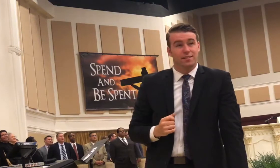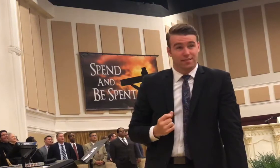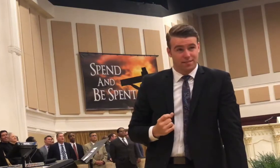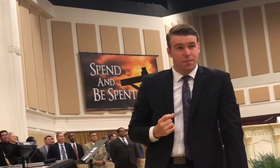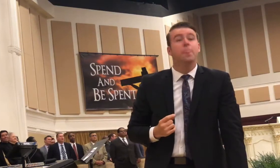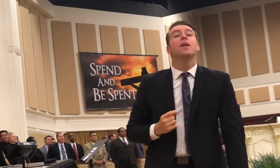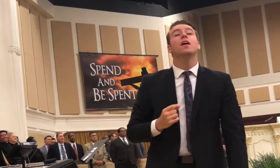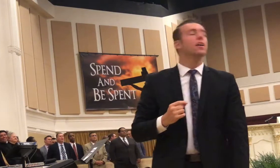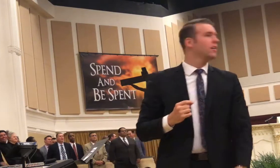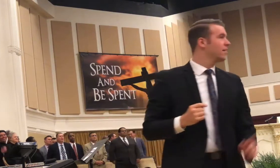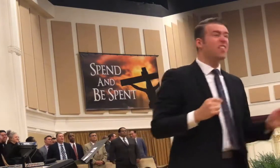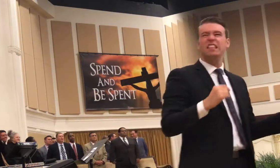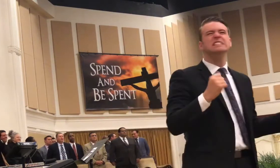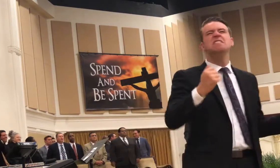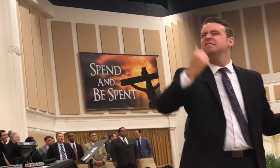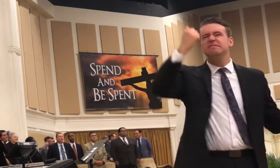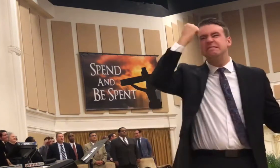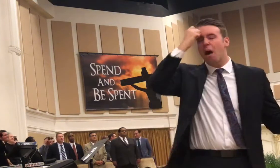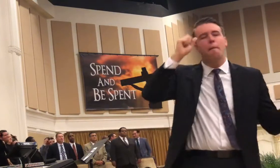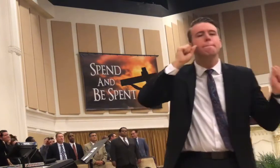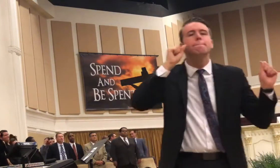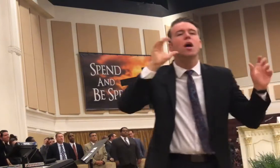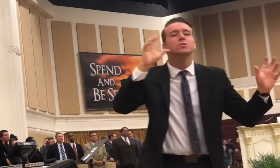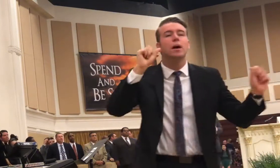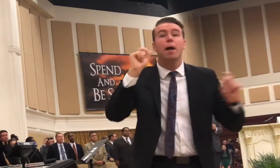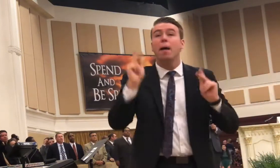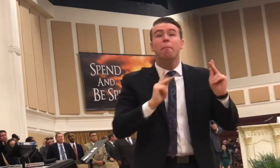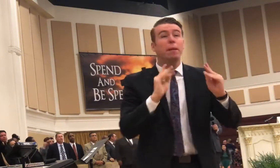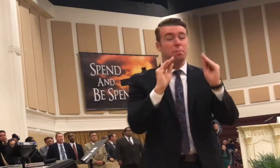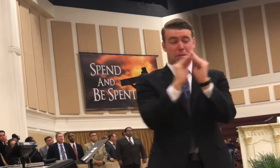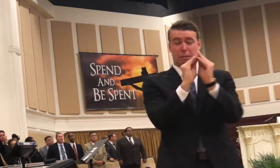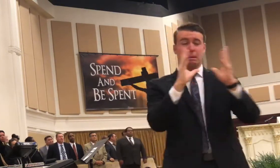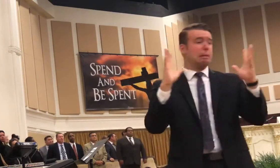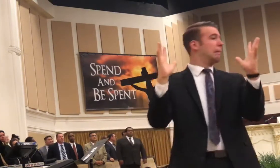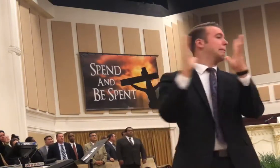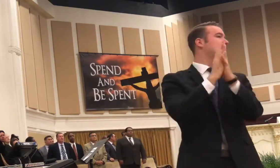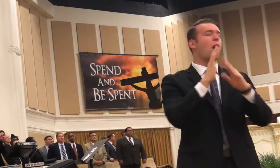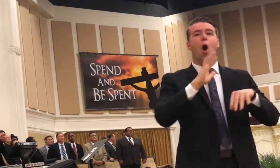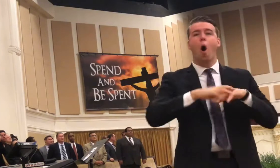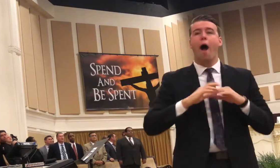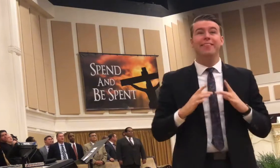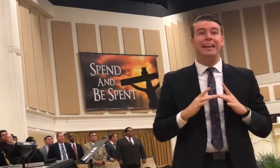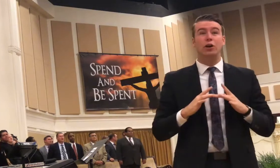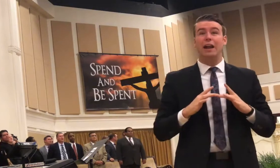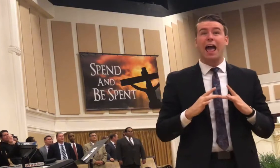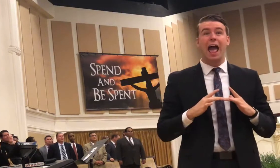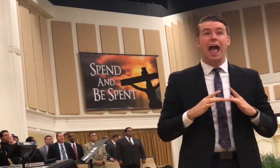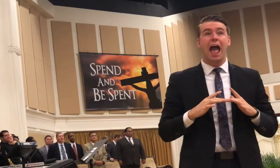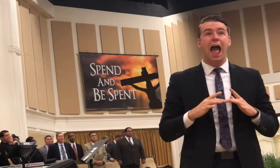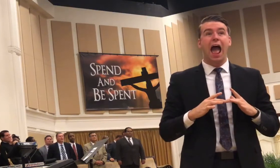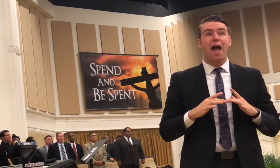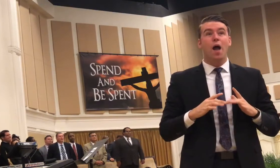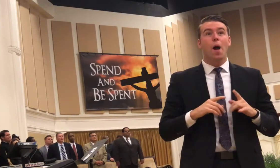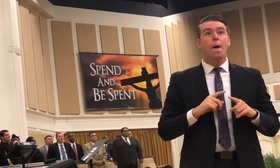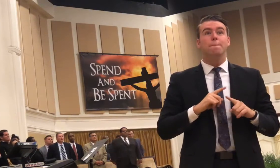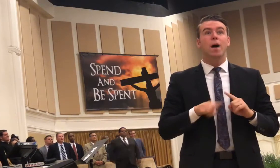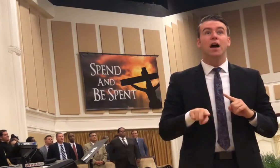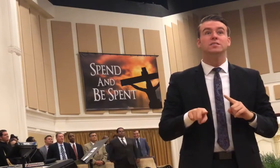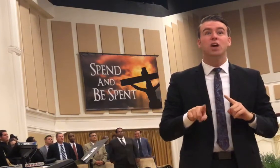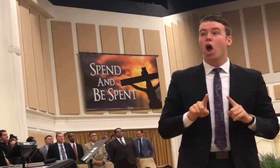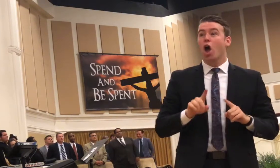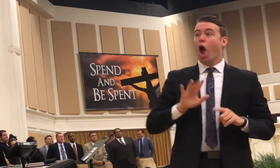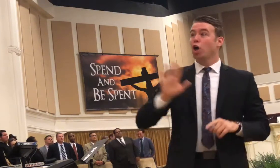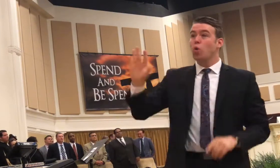You're taking this as dumb stuff. It blows my mind how people fight on the internet and they won't go to each other's house and